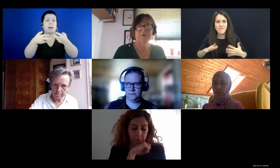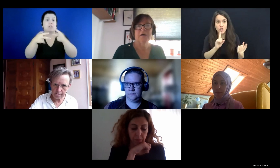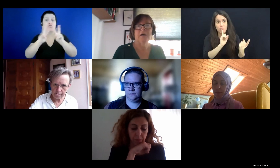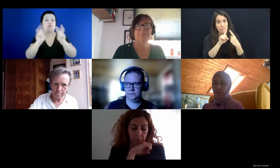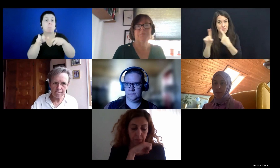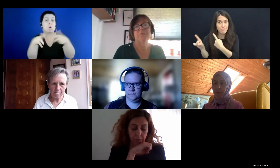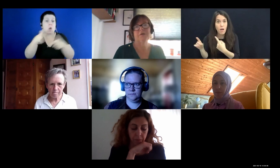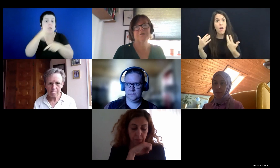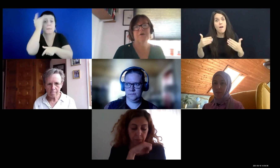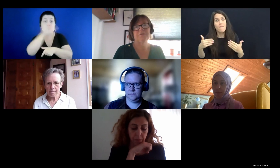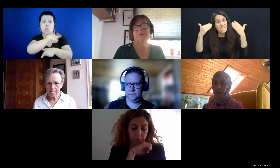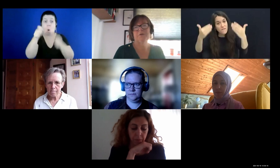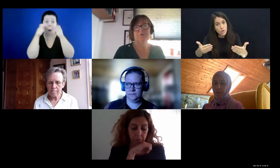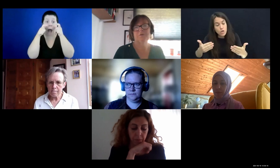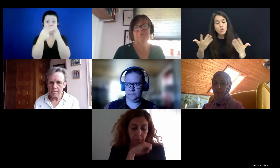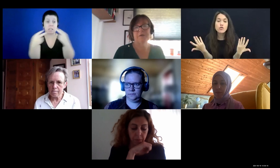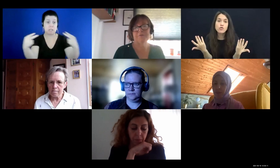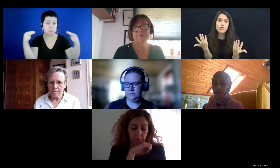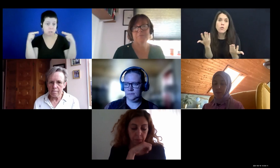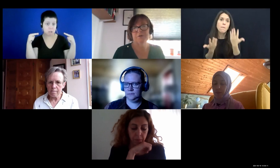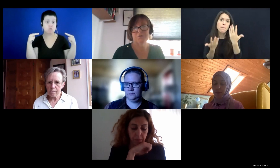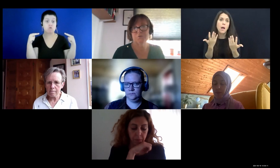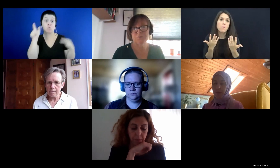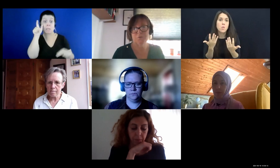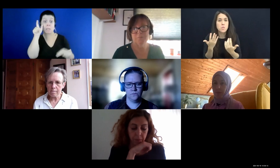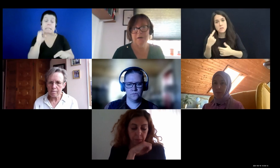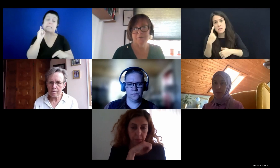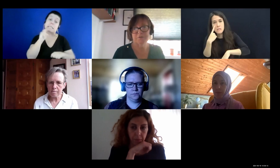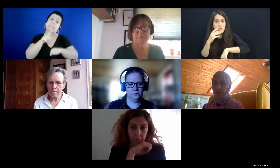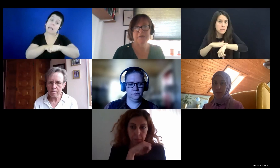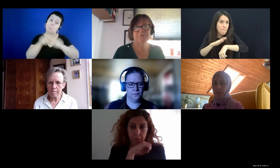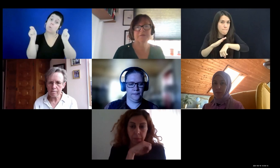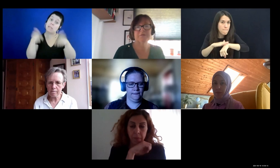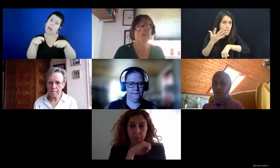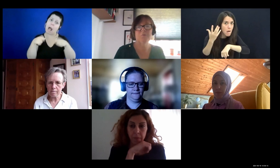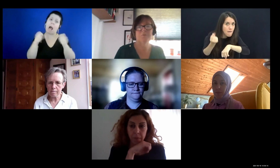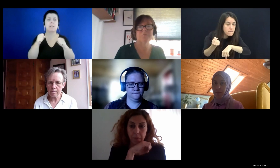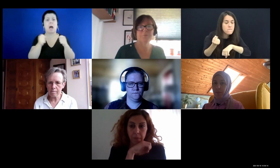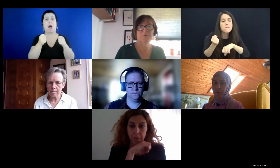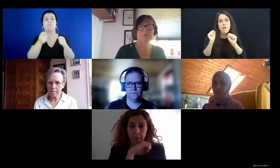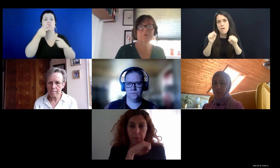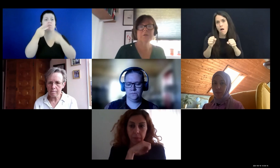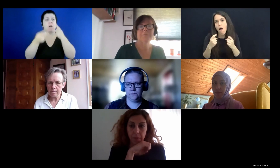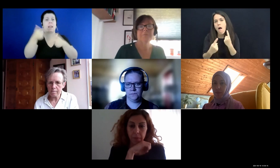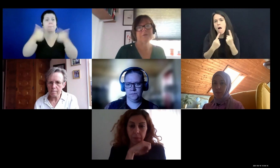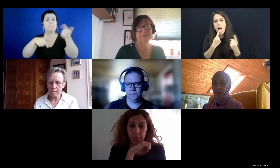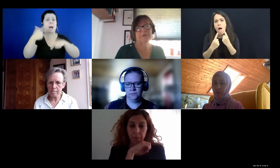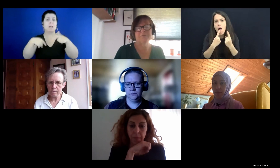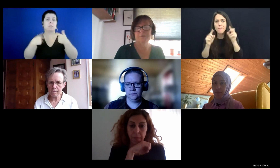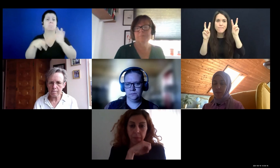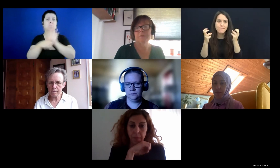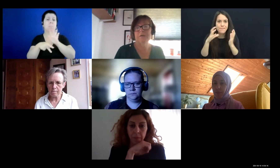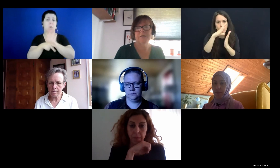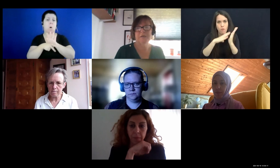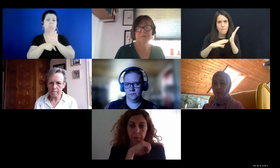after, it's fine, we can, if we have time, we can talk some more about some aspects of our report that we didn't